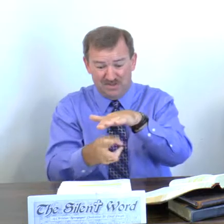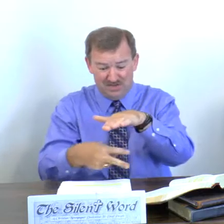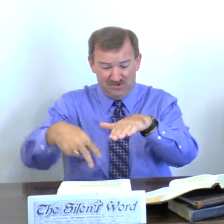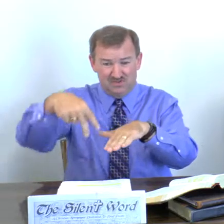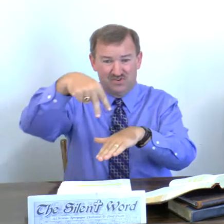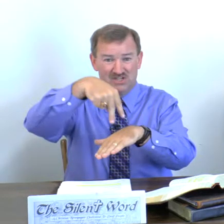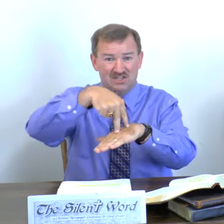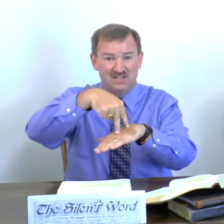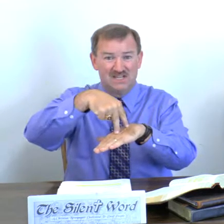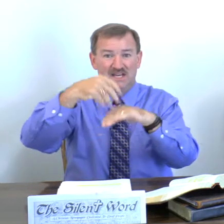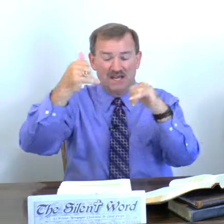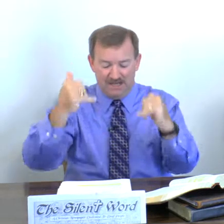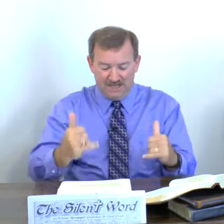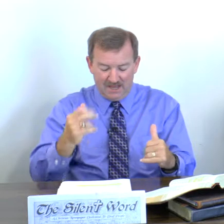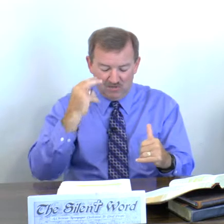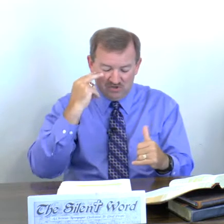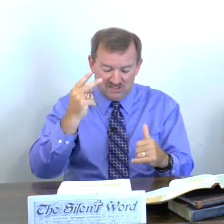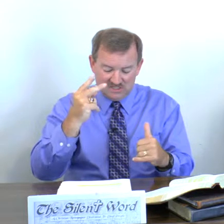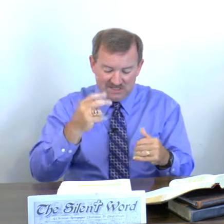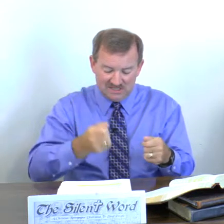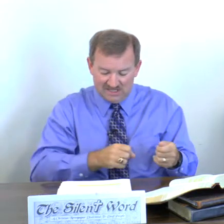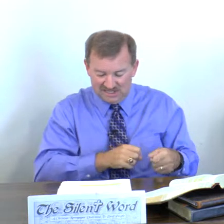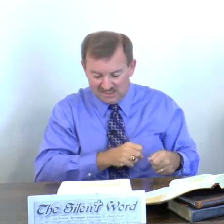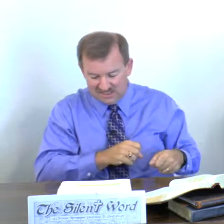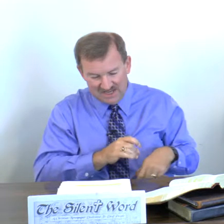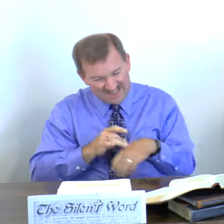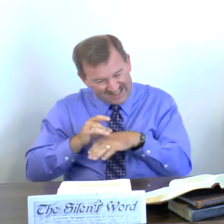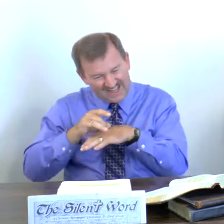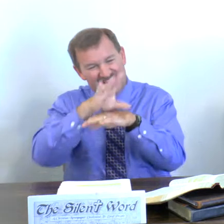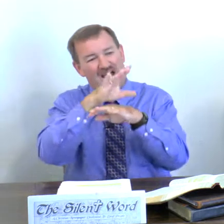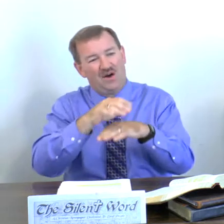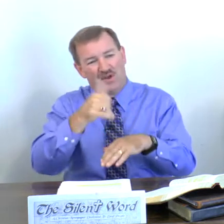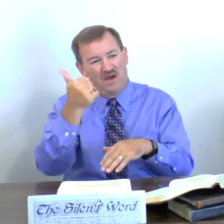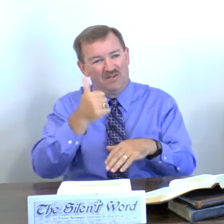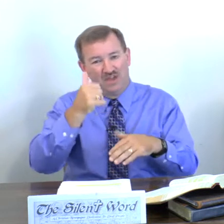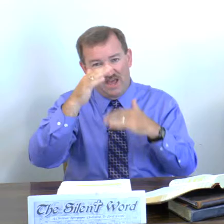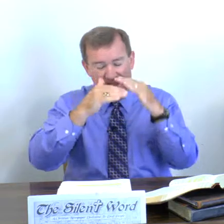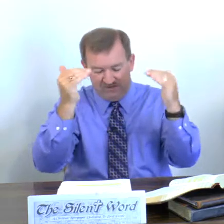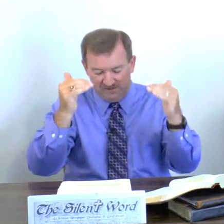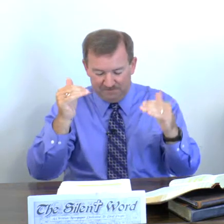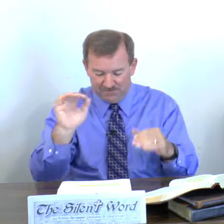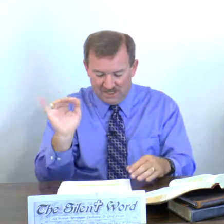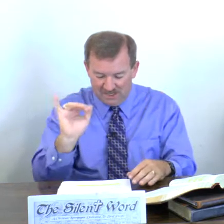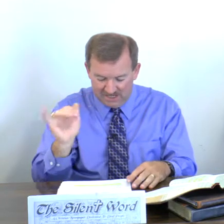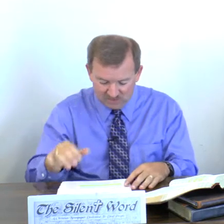and resurrection. And now we're going to see that he is kicked out of heaven as